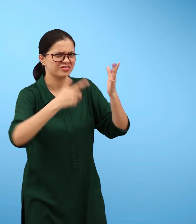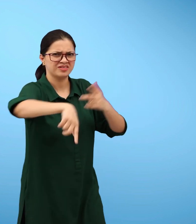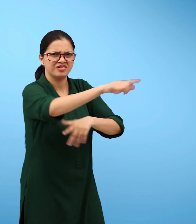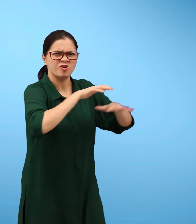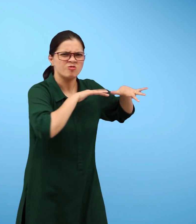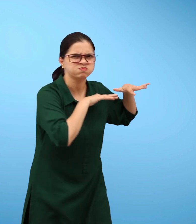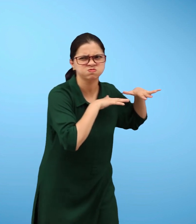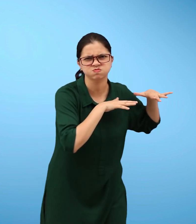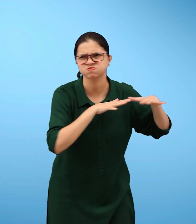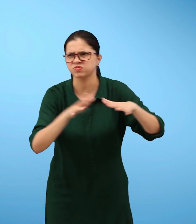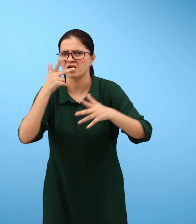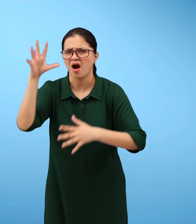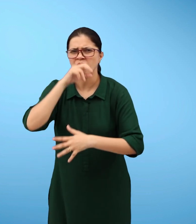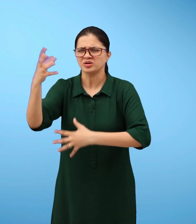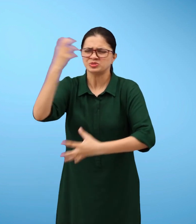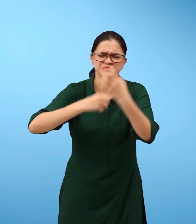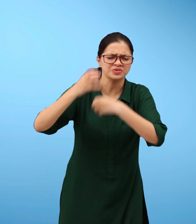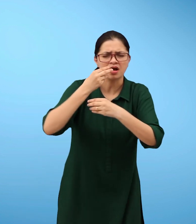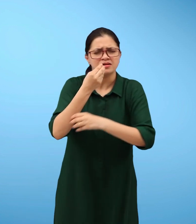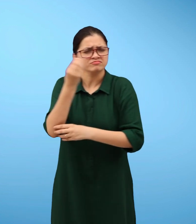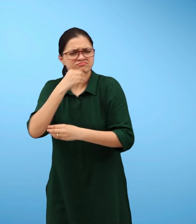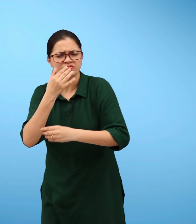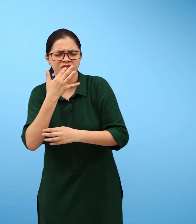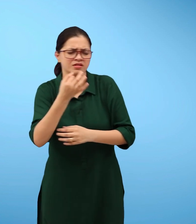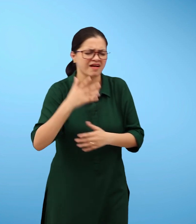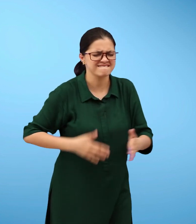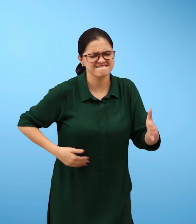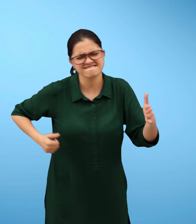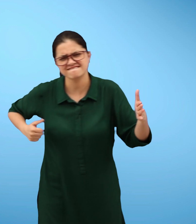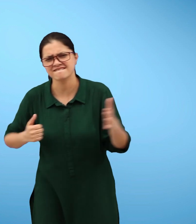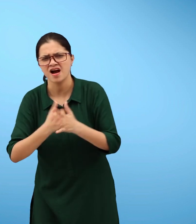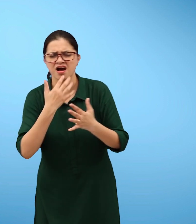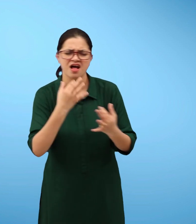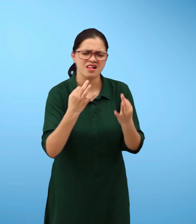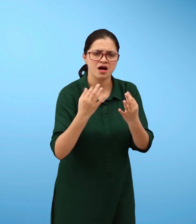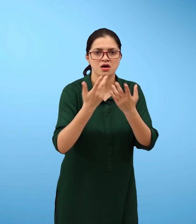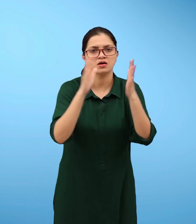There, the king and his courtiers had their fill of mangoes.